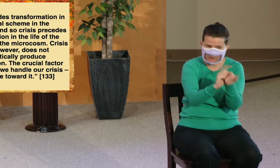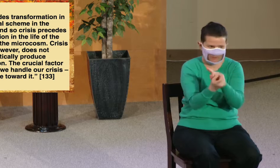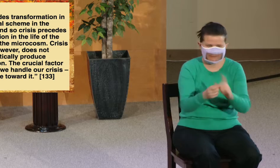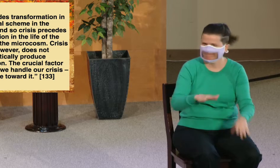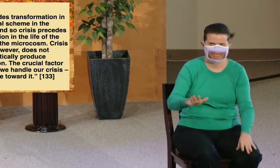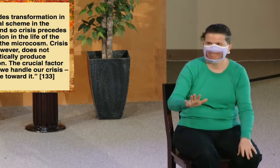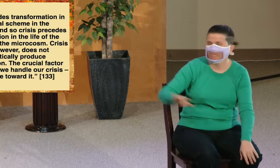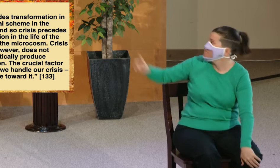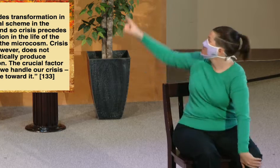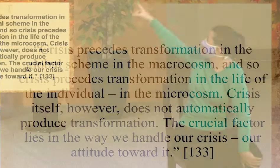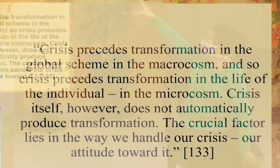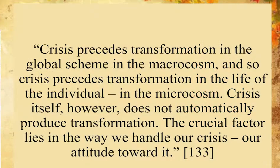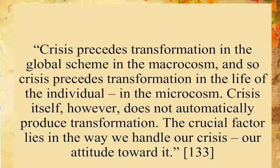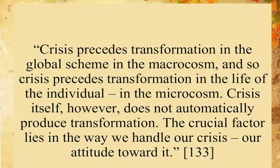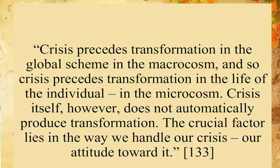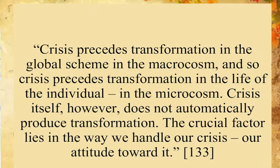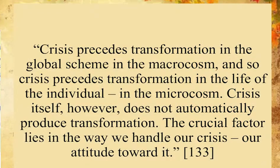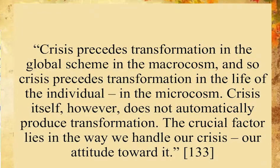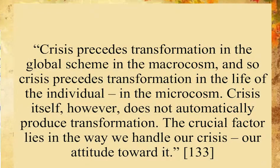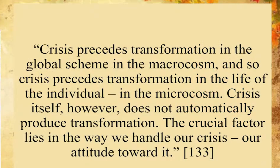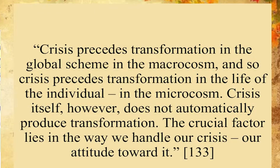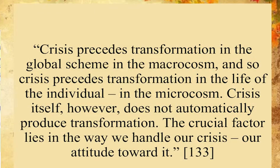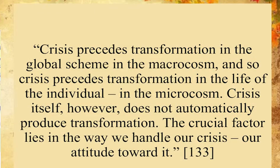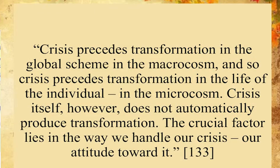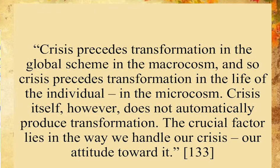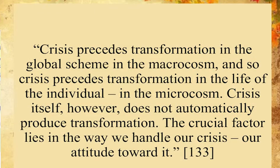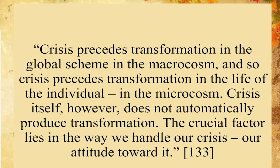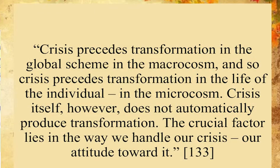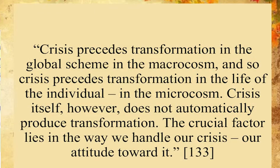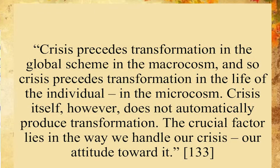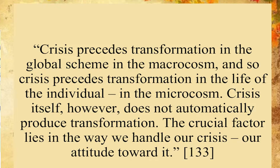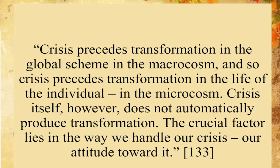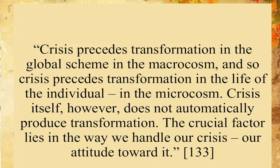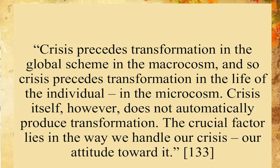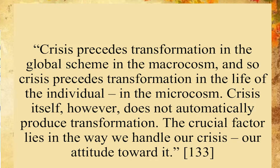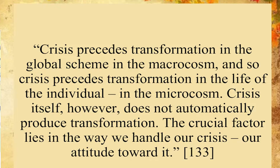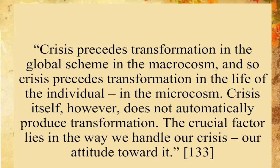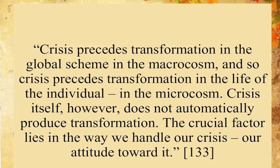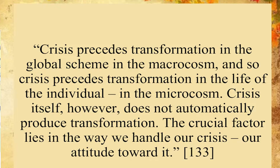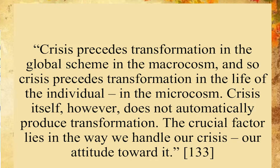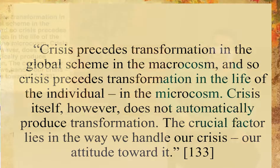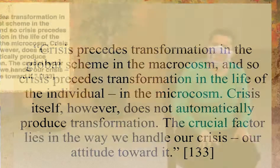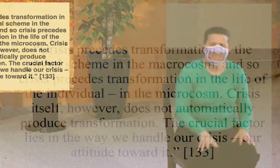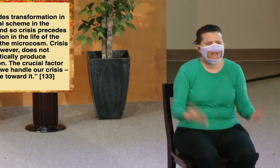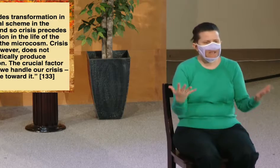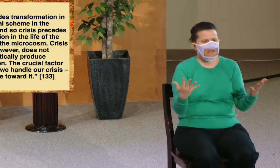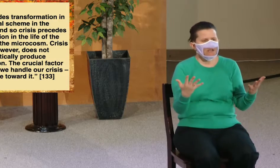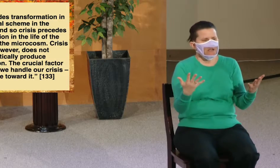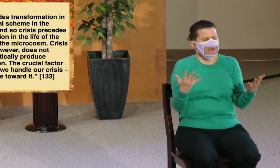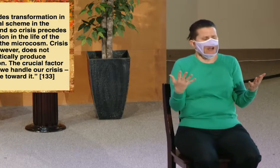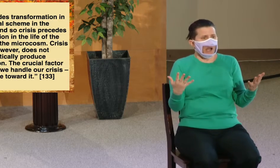factor lies in the way we handle our crisis, our attitude towards it. So what if we